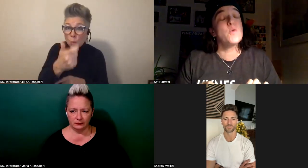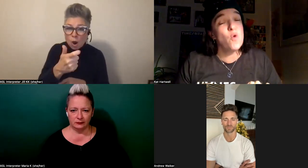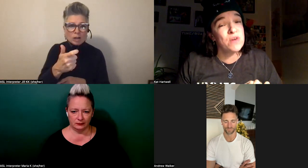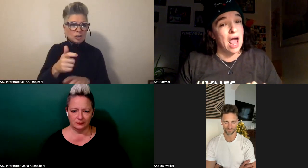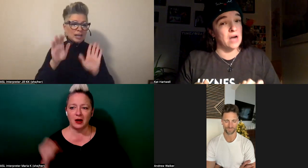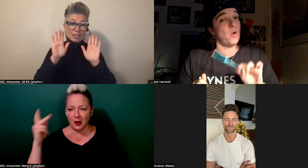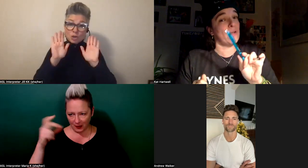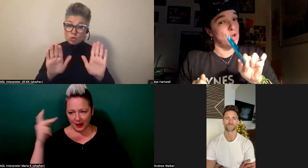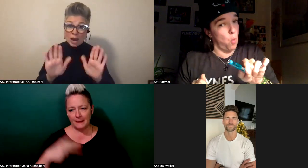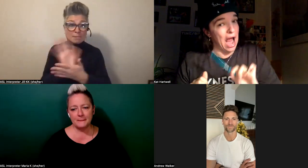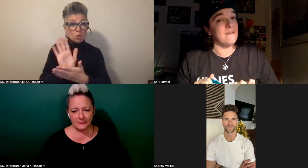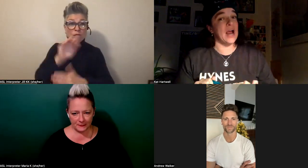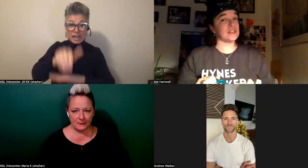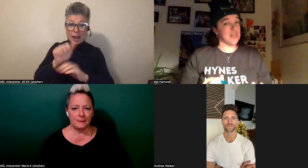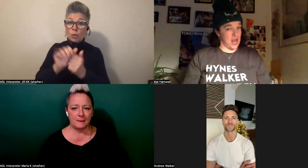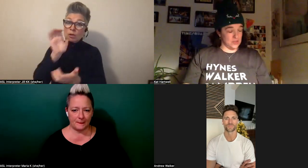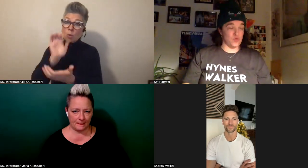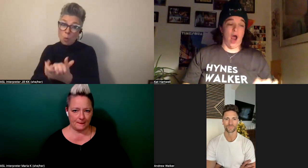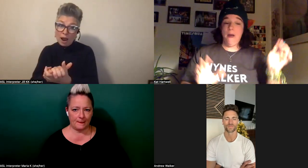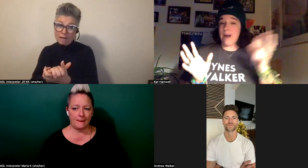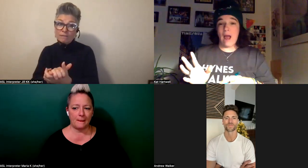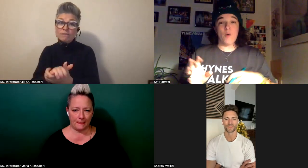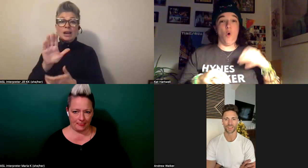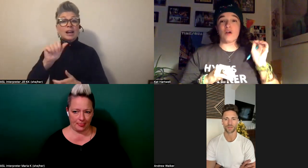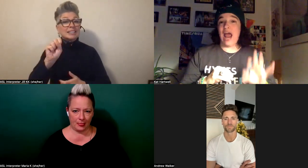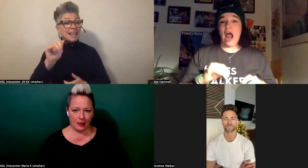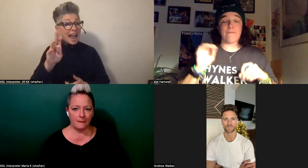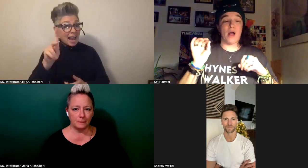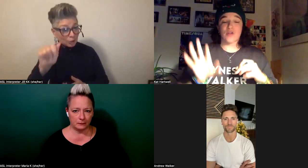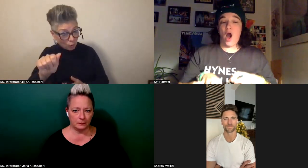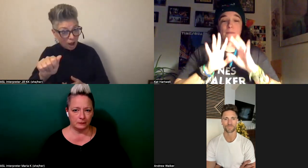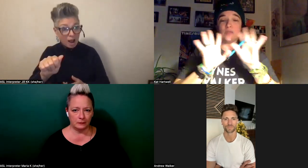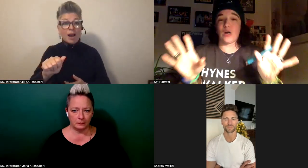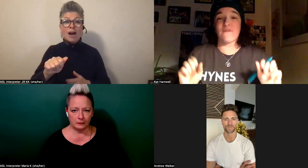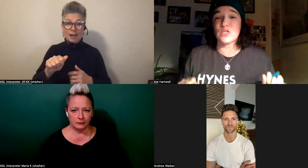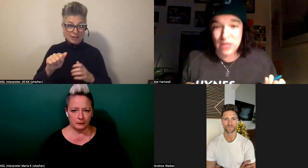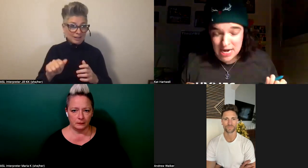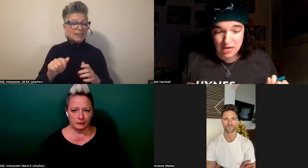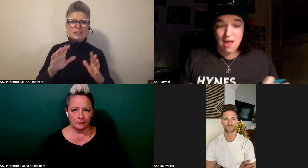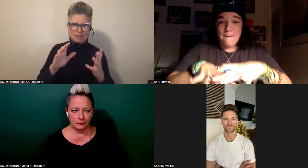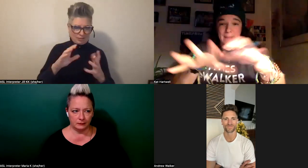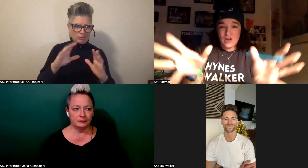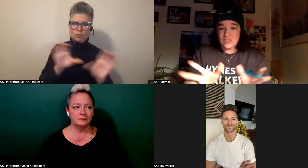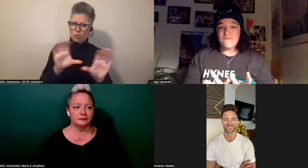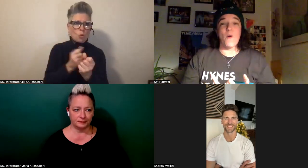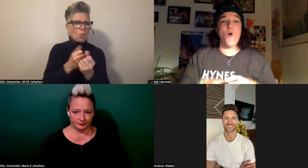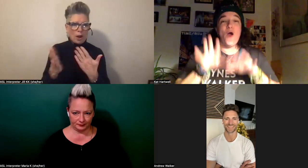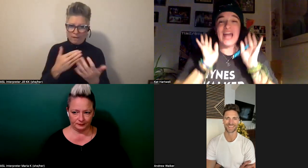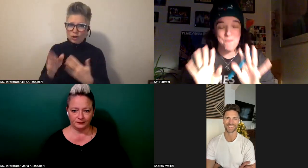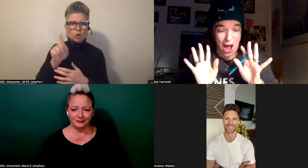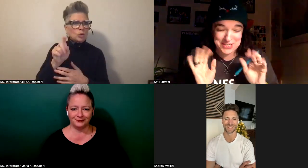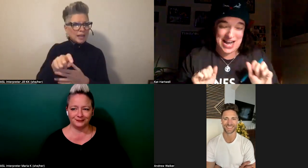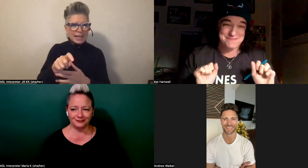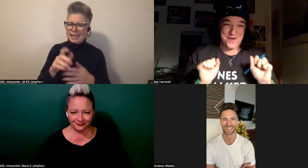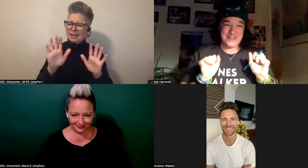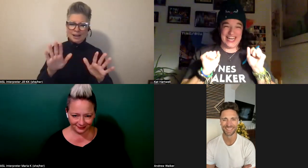All right. movie night with your wife, Cassandra, popcorn, apple, comic, whatever you need. Make a type of